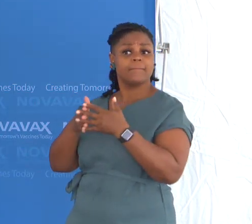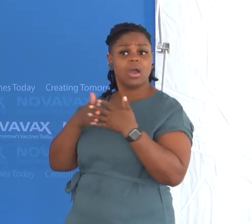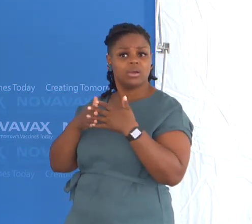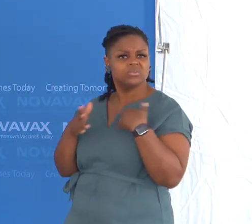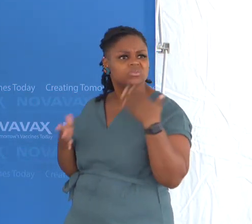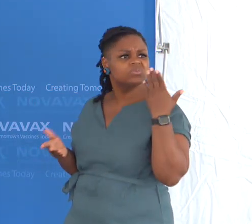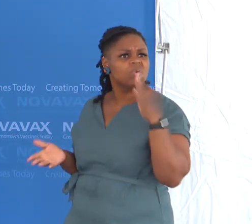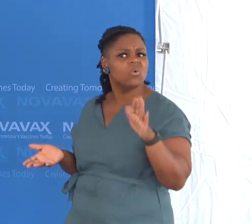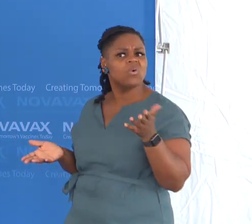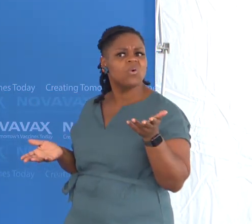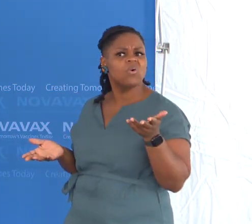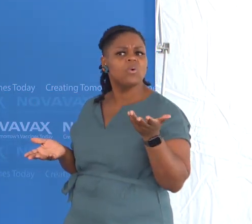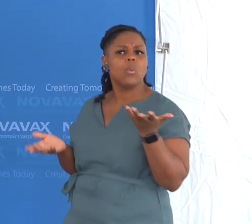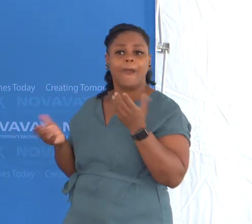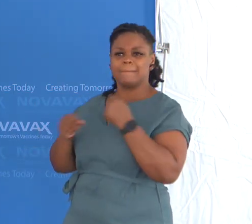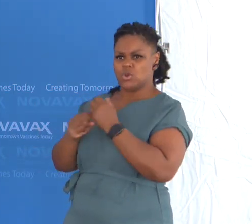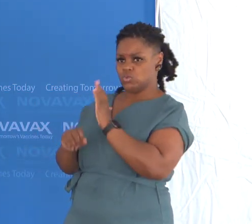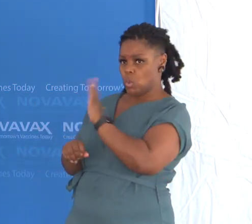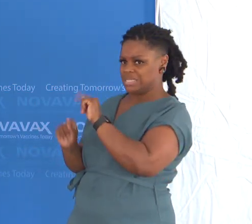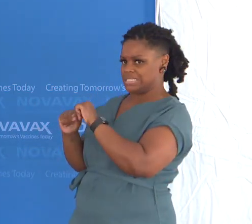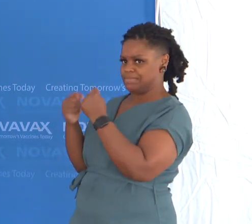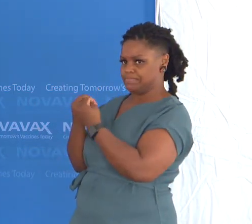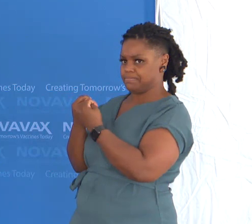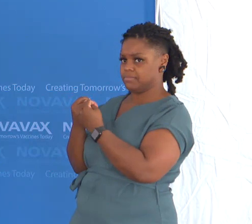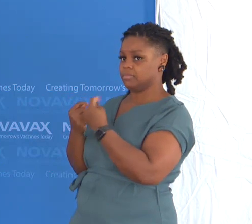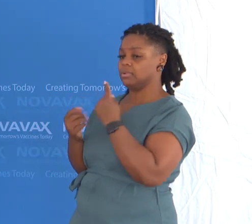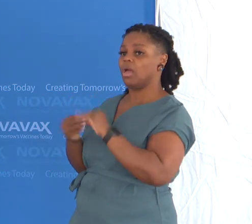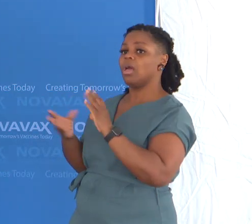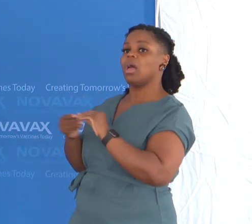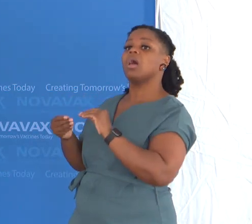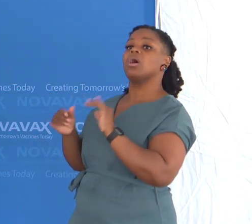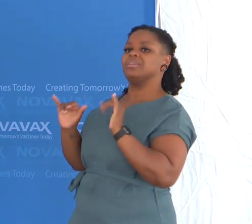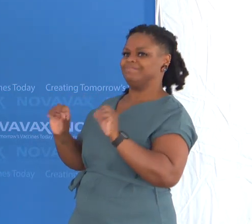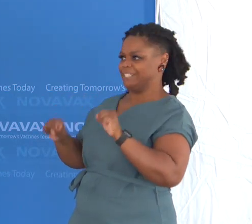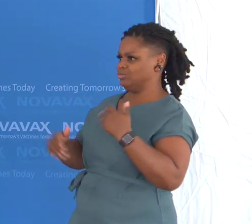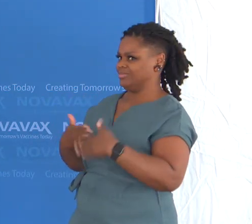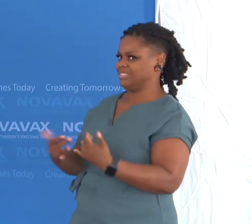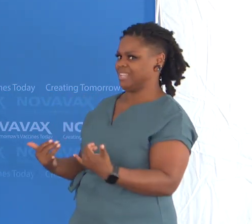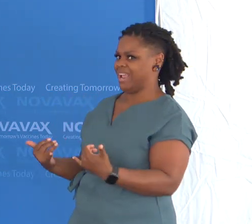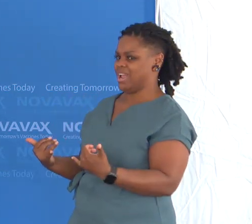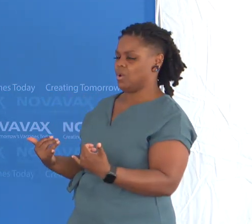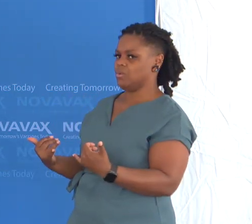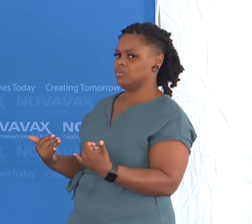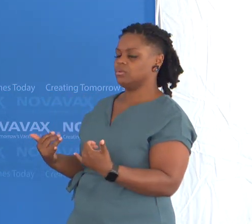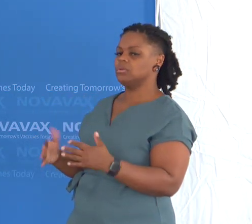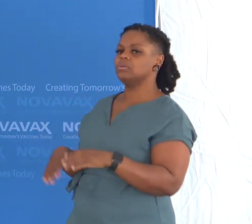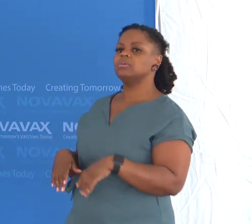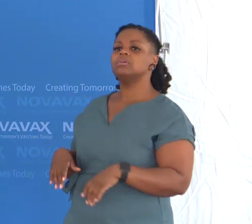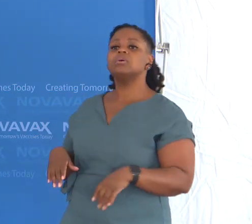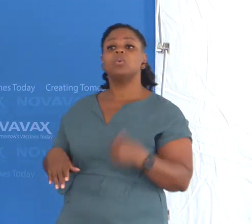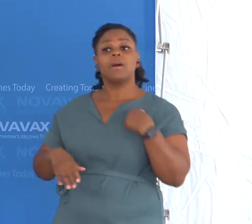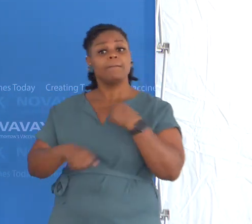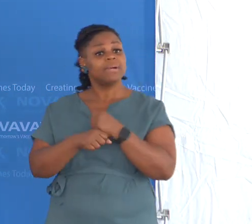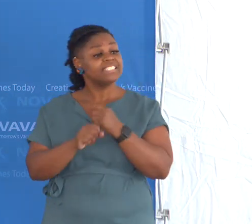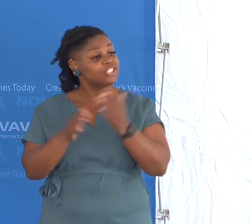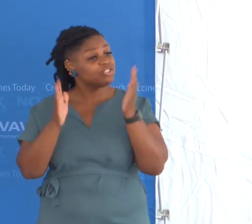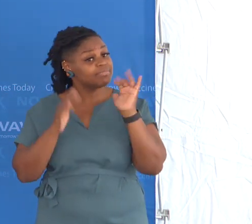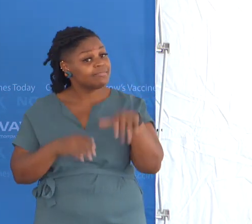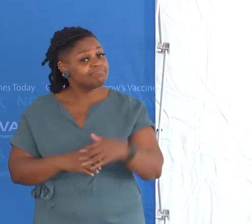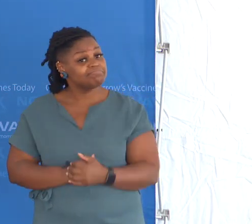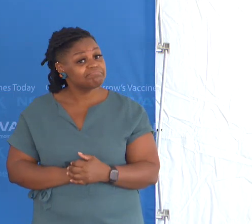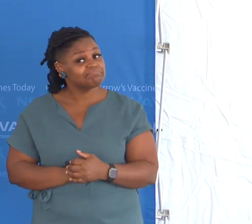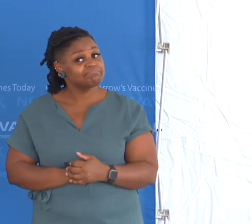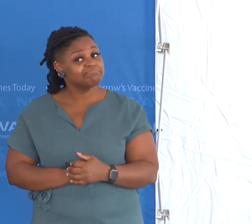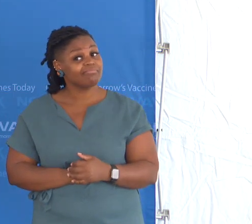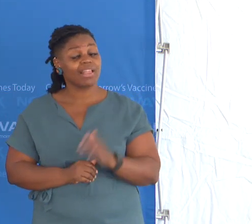okay, let's get We pay attention. And in the discovery group, which is the first lab we went into,